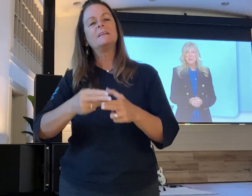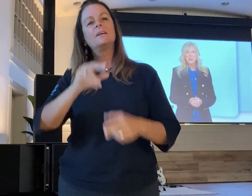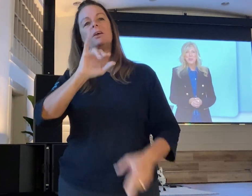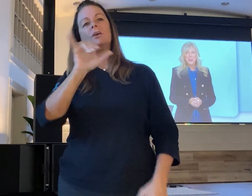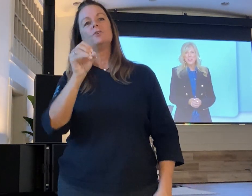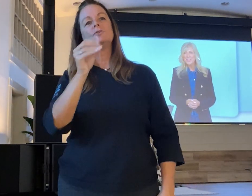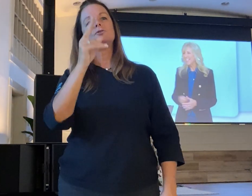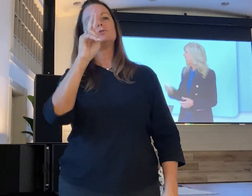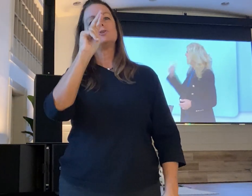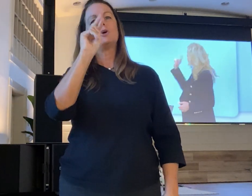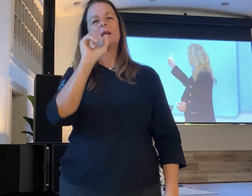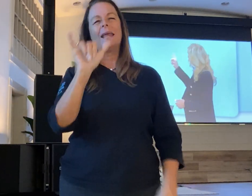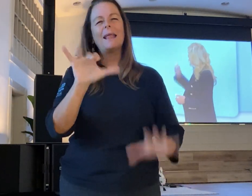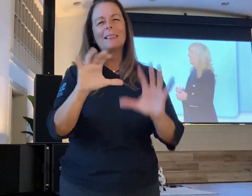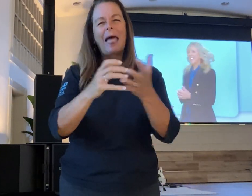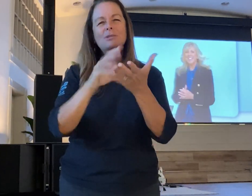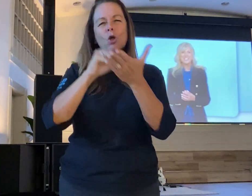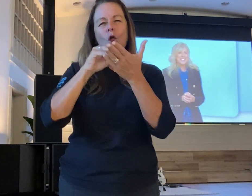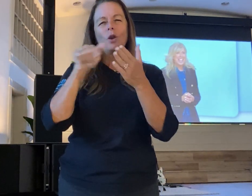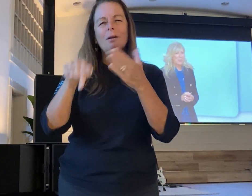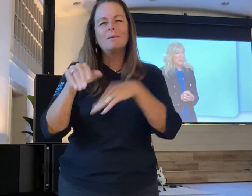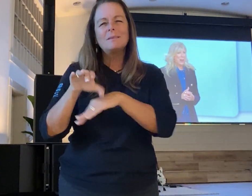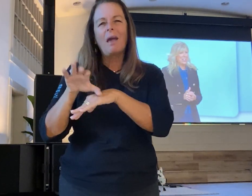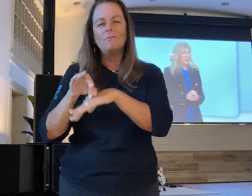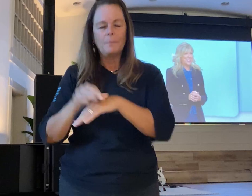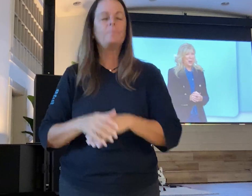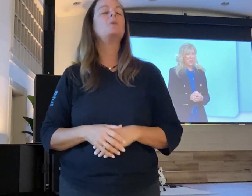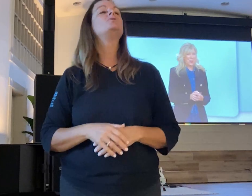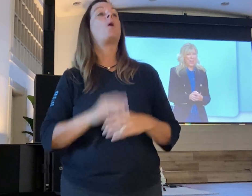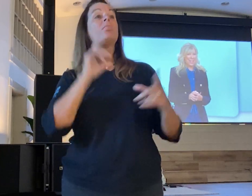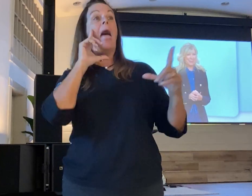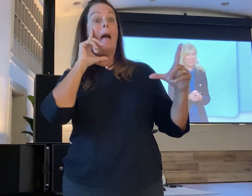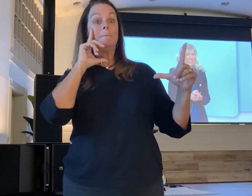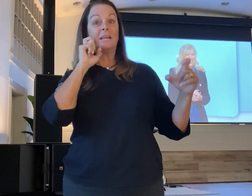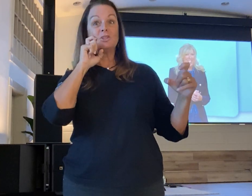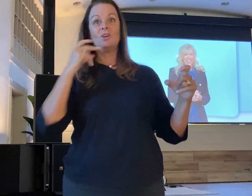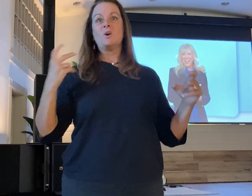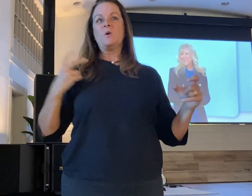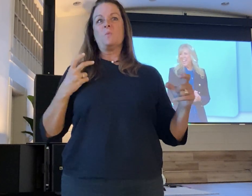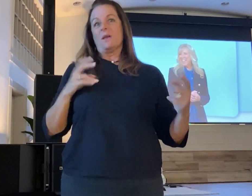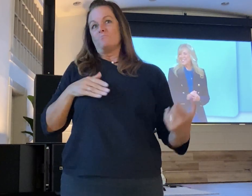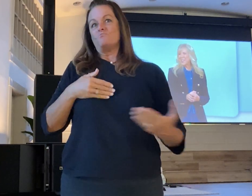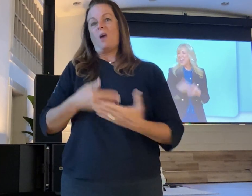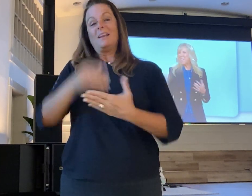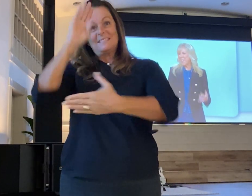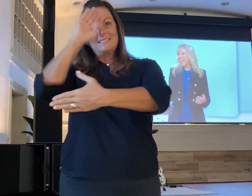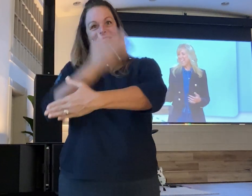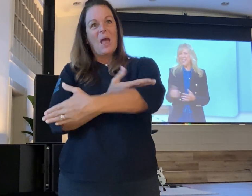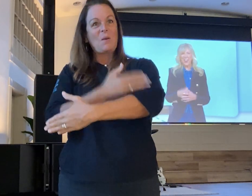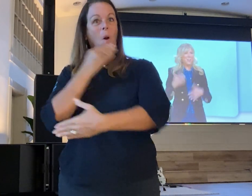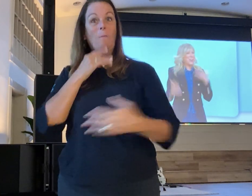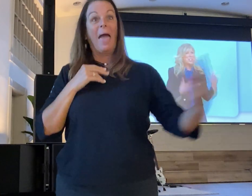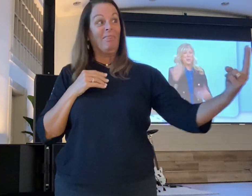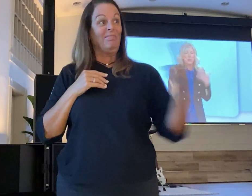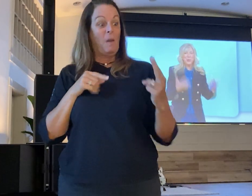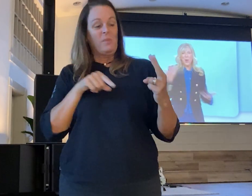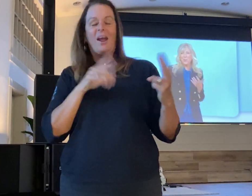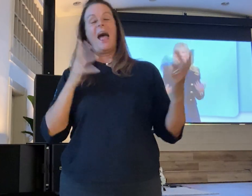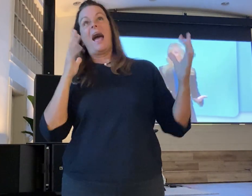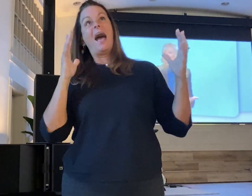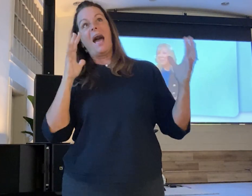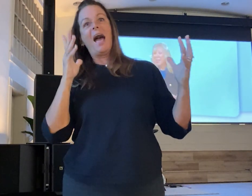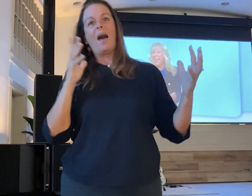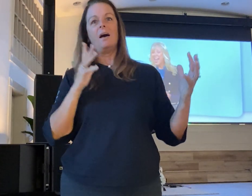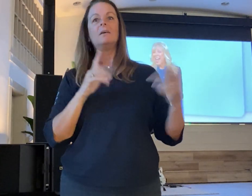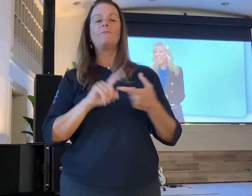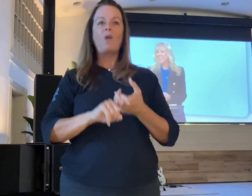Marla, they adopted two beautiful girls, and this picture is the day that we brought Jefferson home from the hospital, right? And so they were there, and our friendship